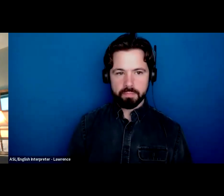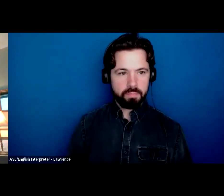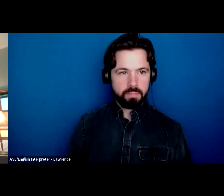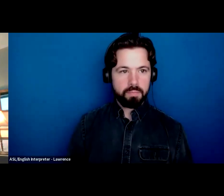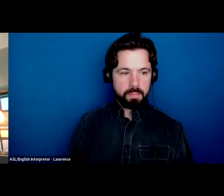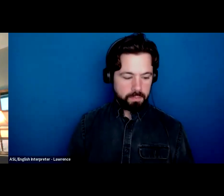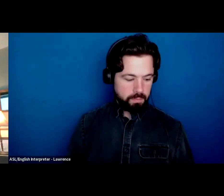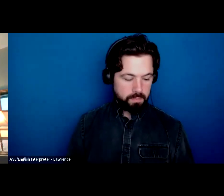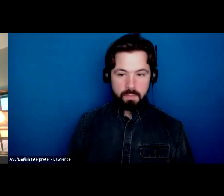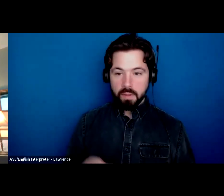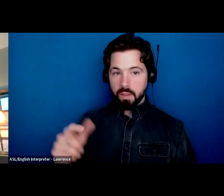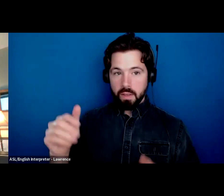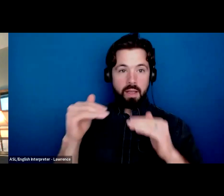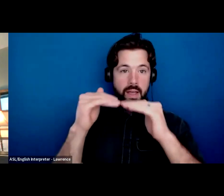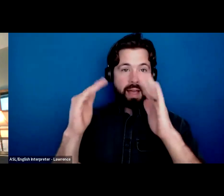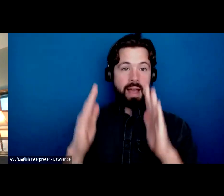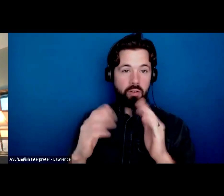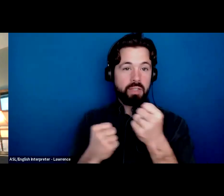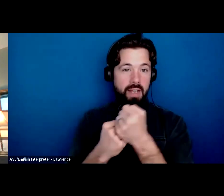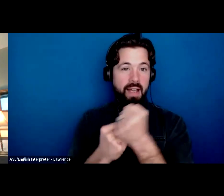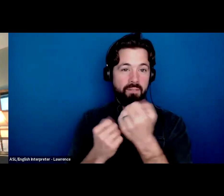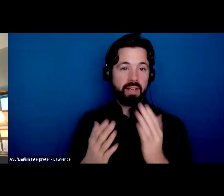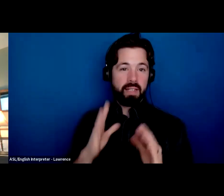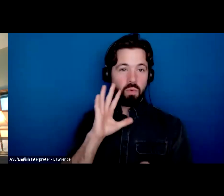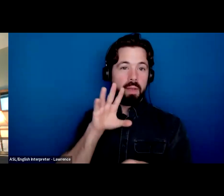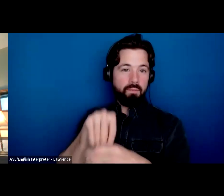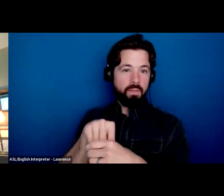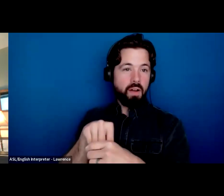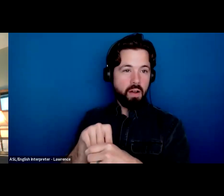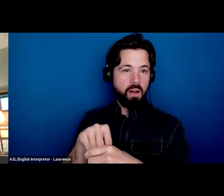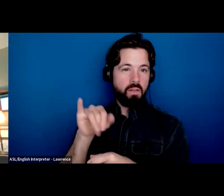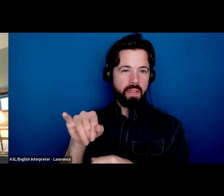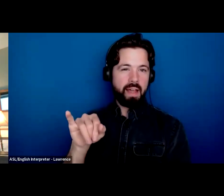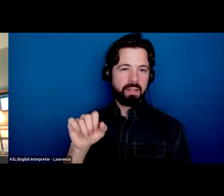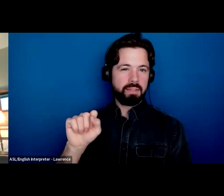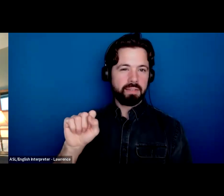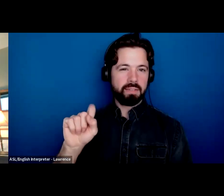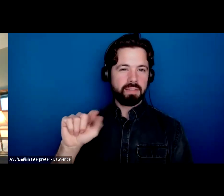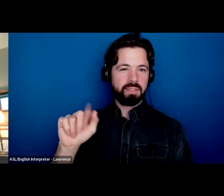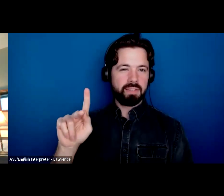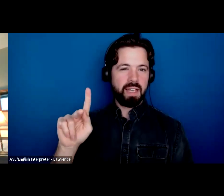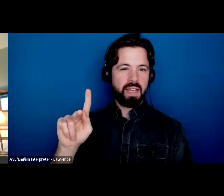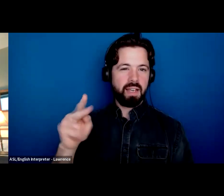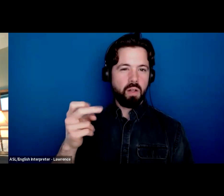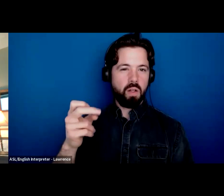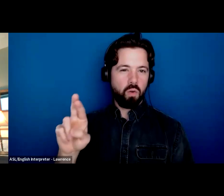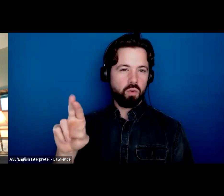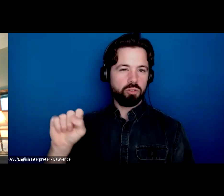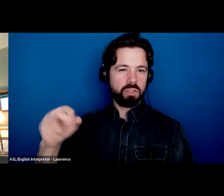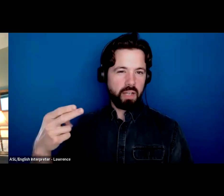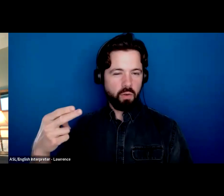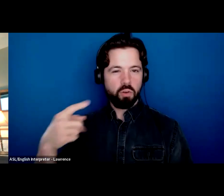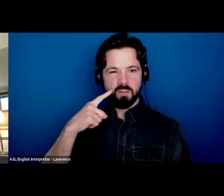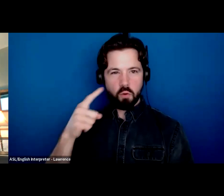With housing advocates that are part of that group of folks that are the stakeholders for the upcoming master plan